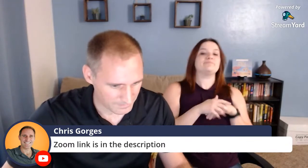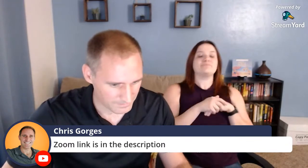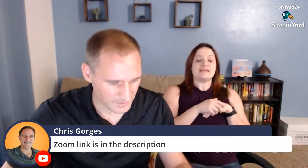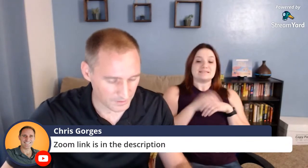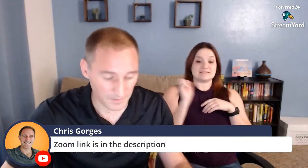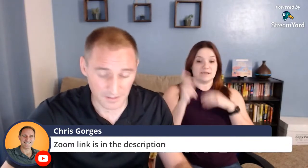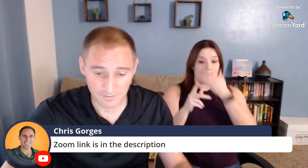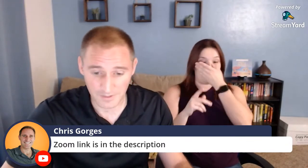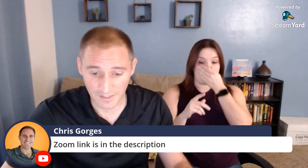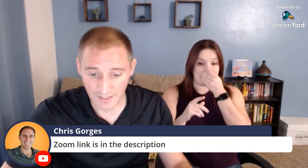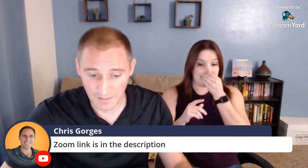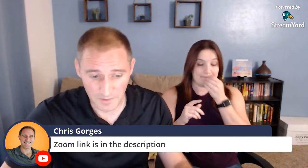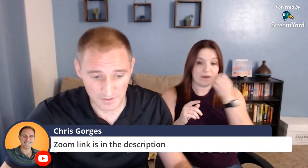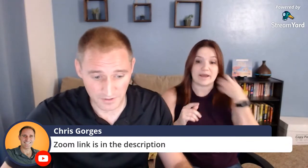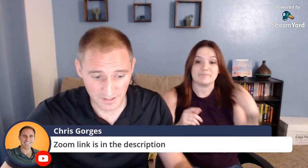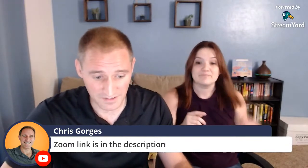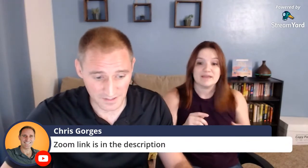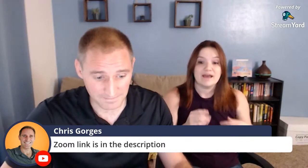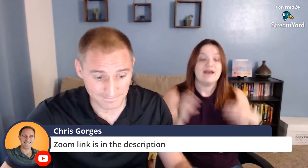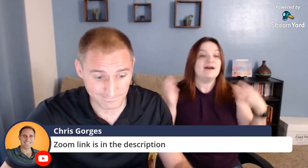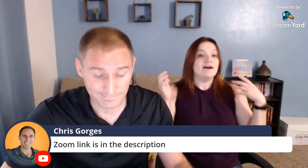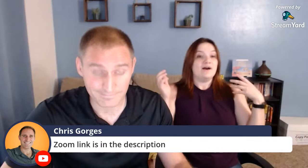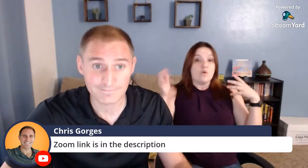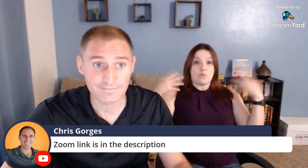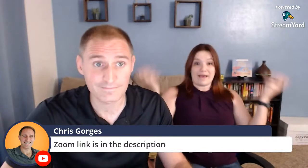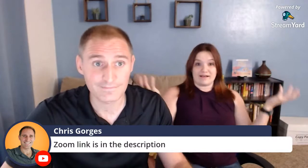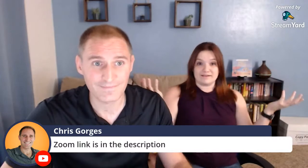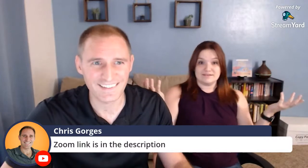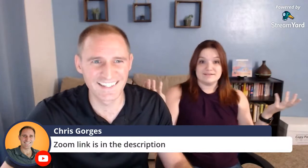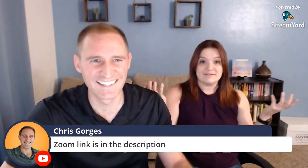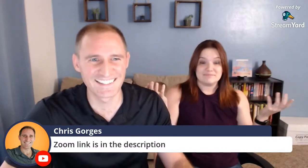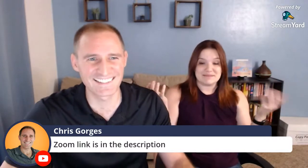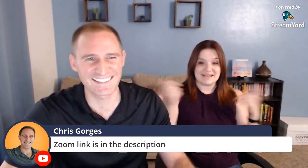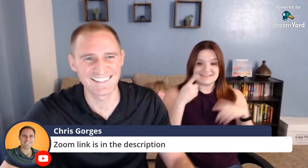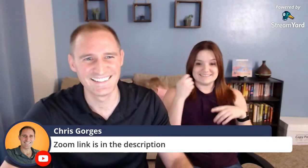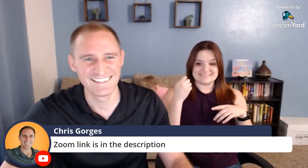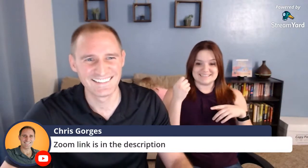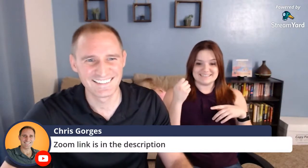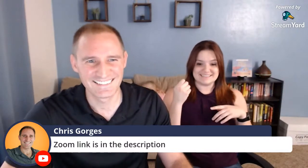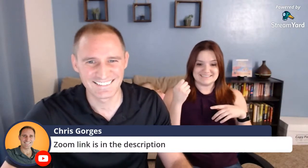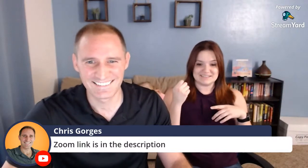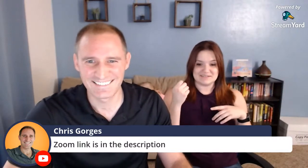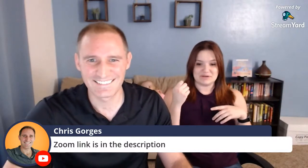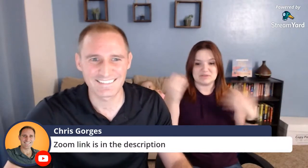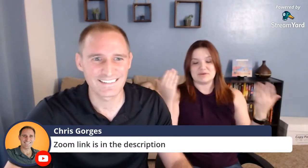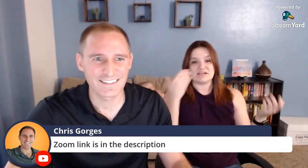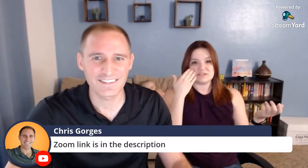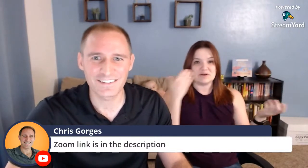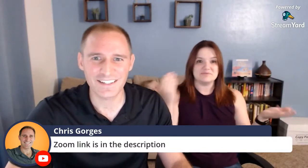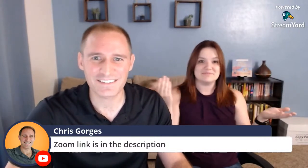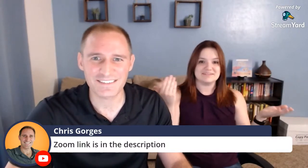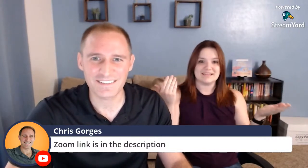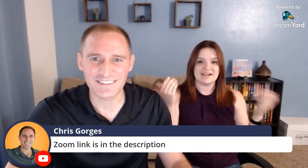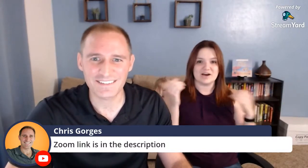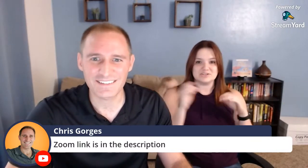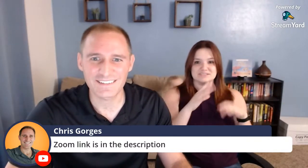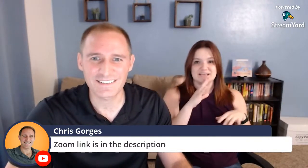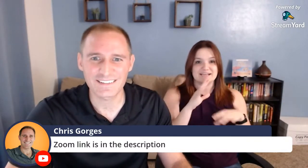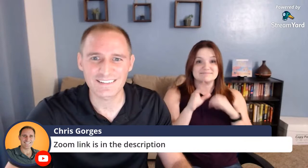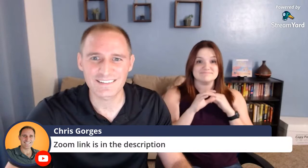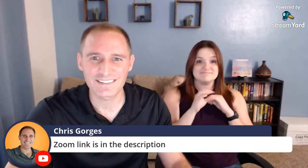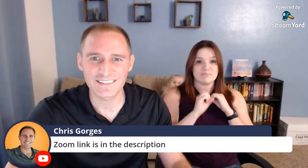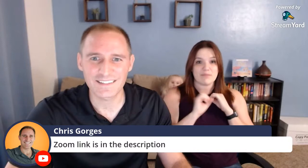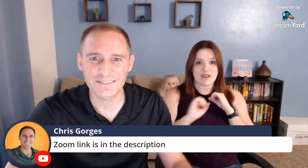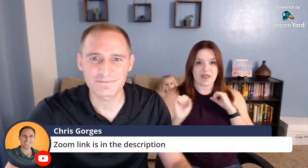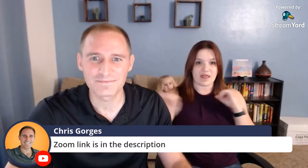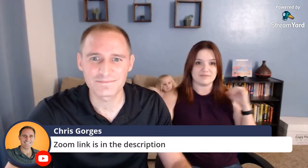Okay. Oh man, we have a lot of people joining us tonight. Well, because, well, you guys know that I'll just